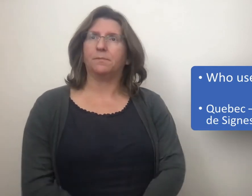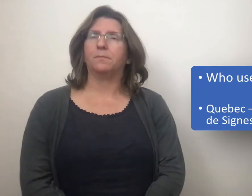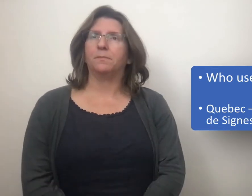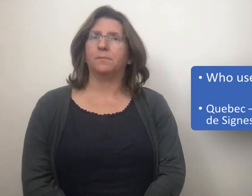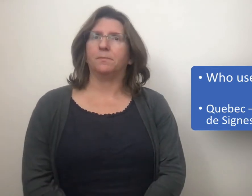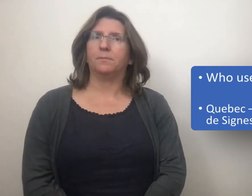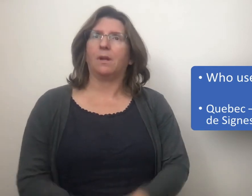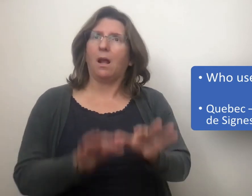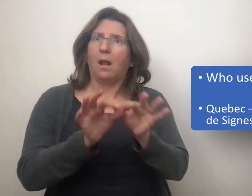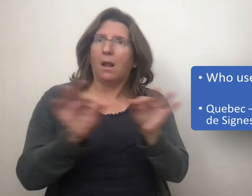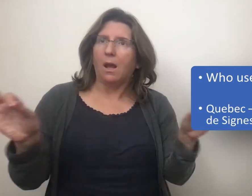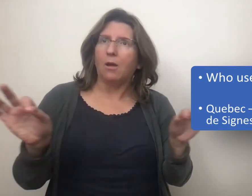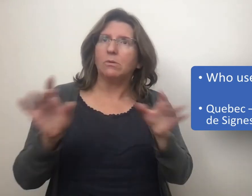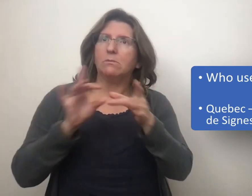or Langue des Signes Québécoise.